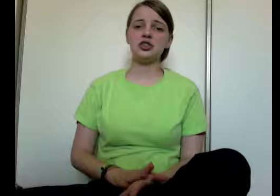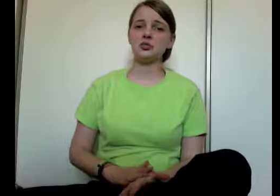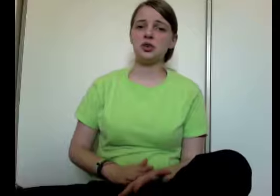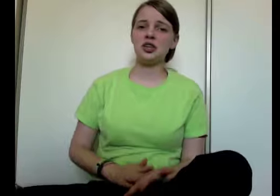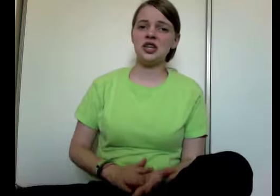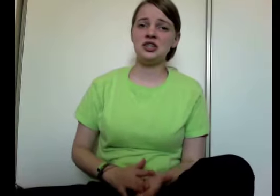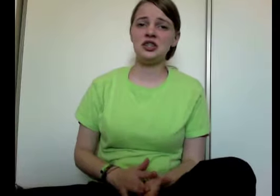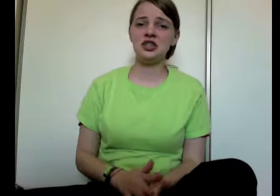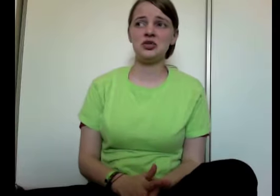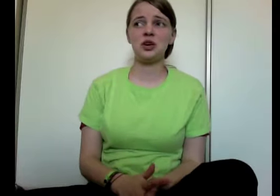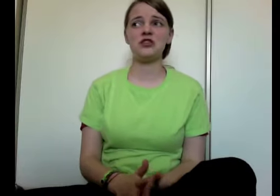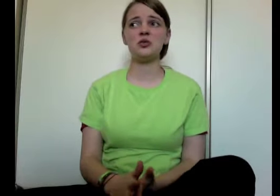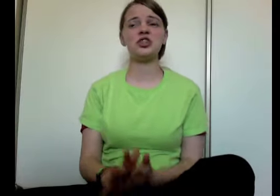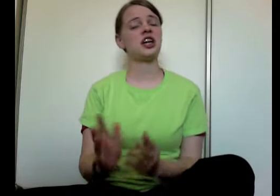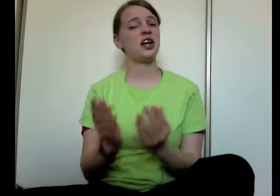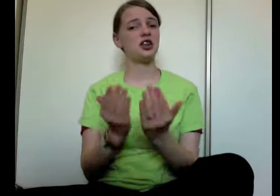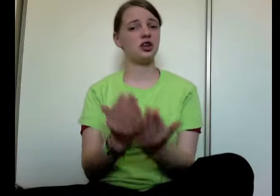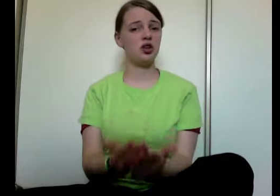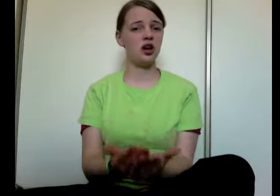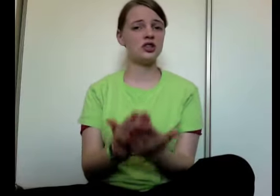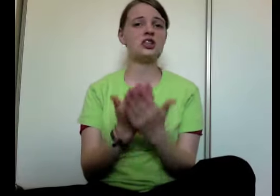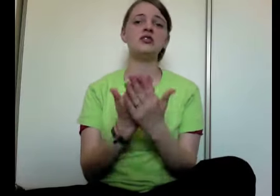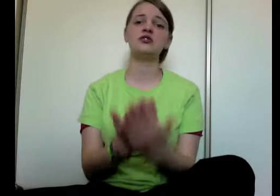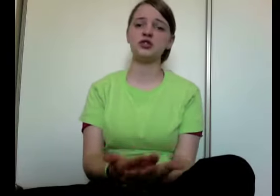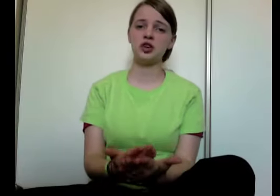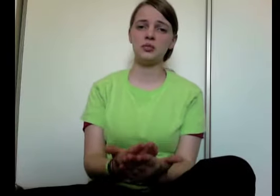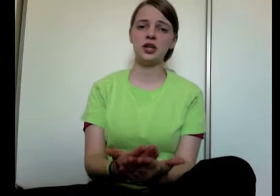one of the instances where I really wish I had the gloss in front of me.